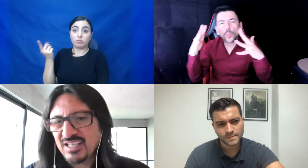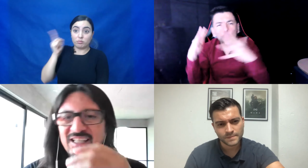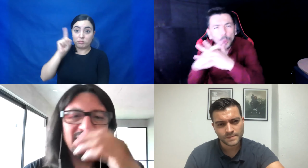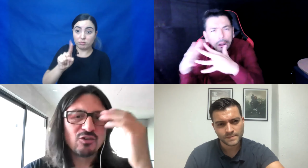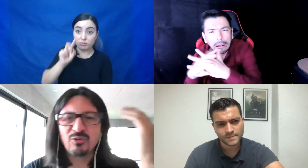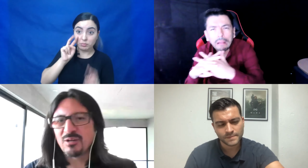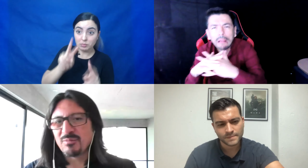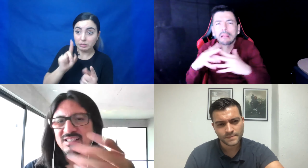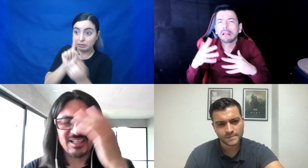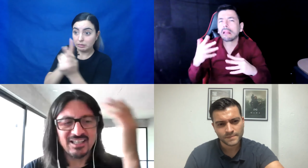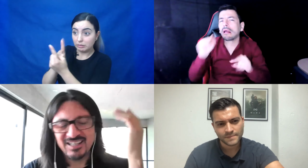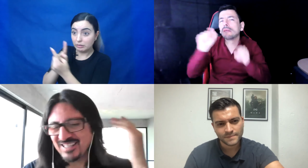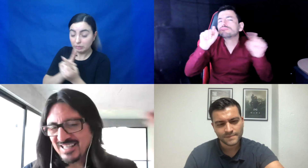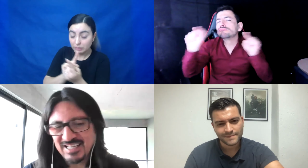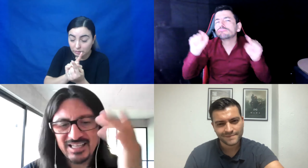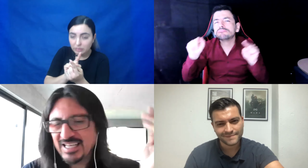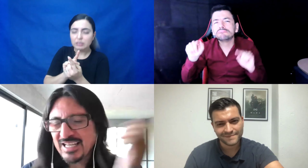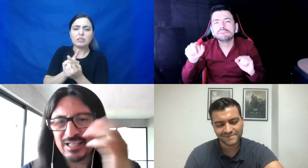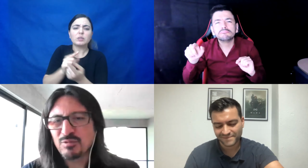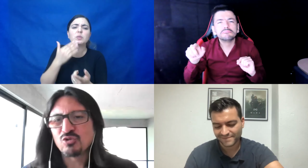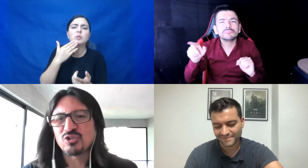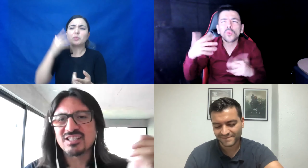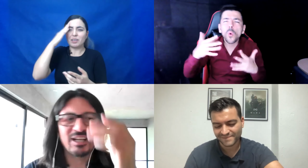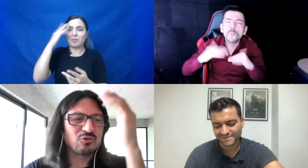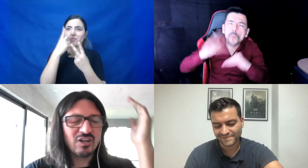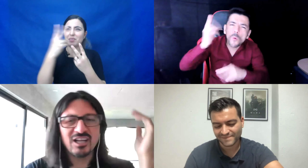have addressed in other parts of the world.